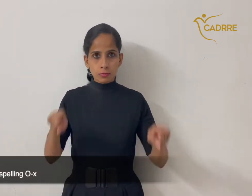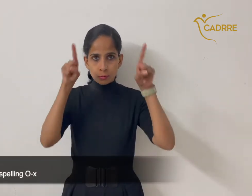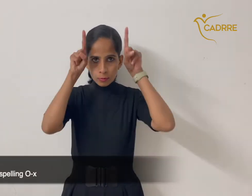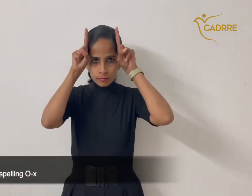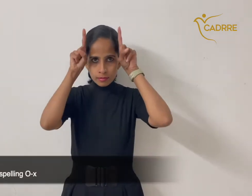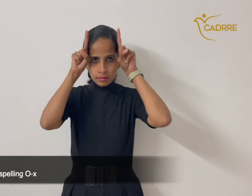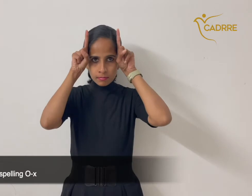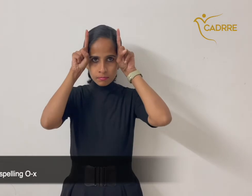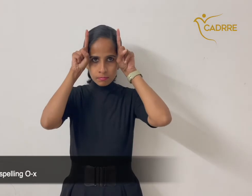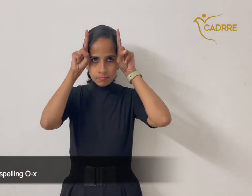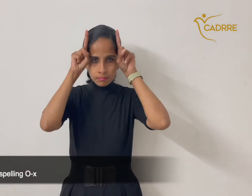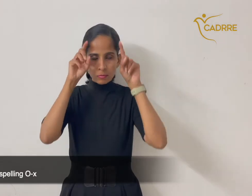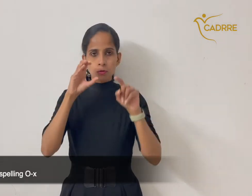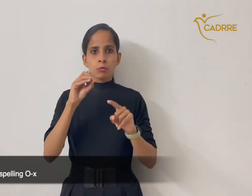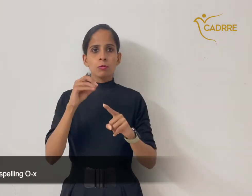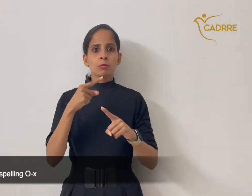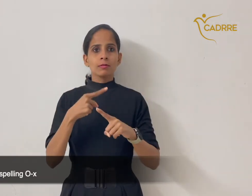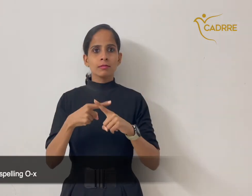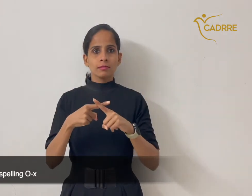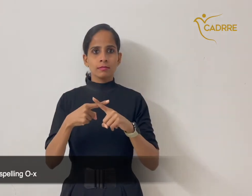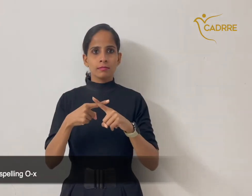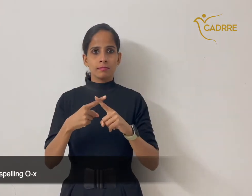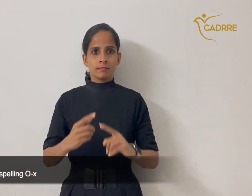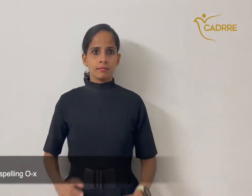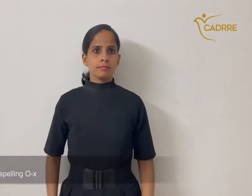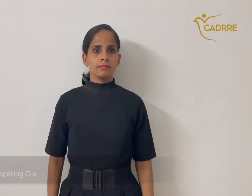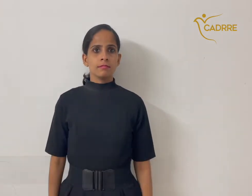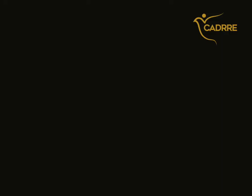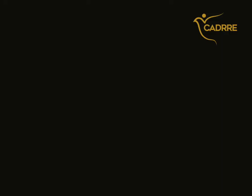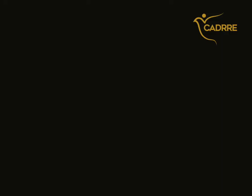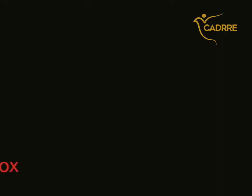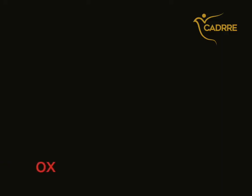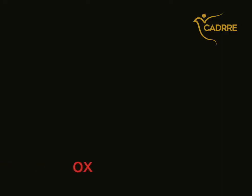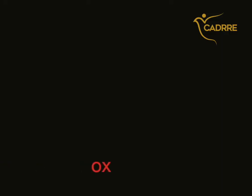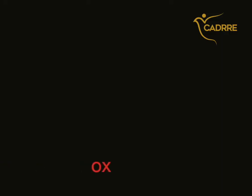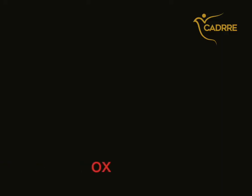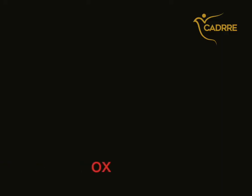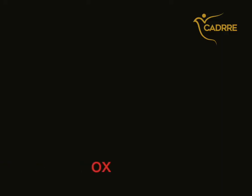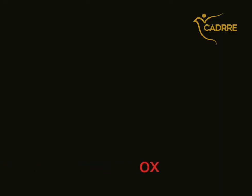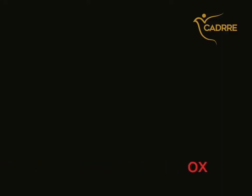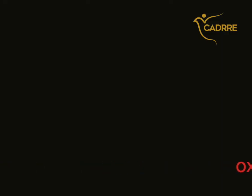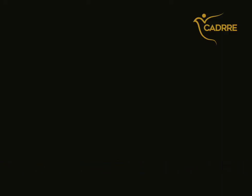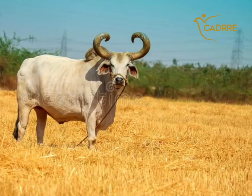Ox. Horns and the finger spelling OX.